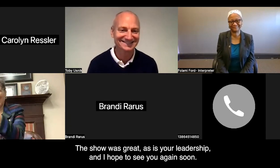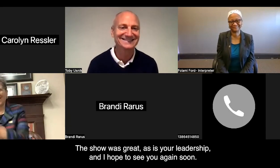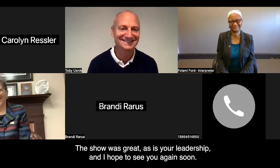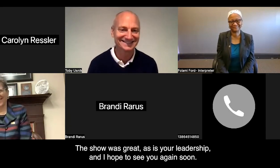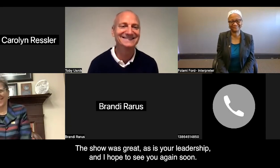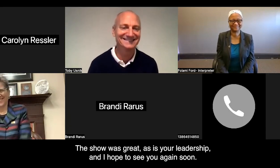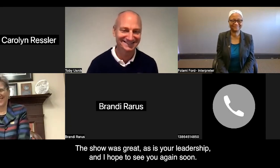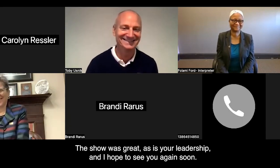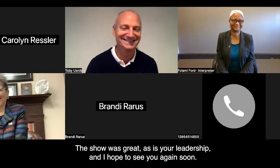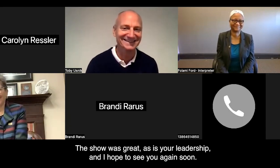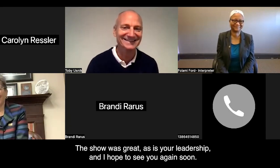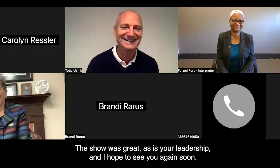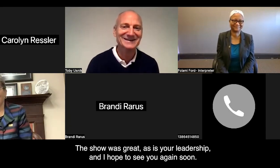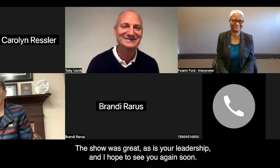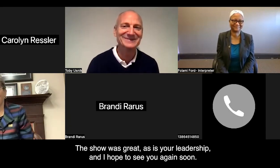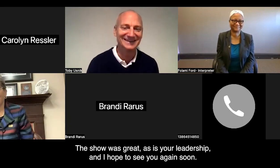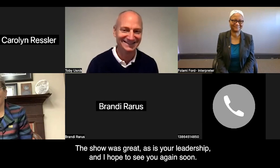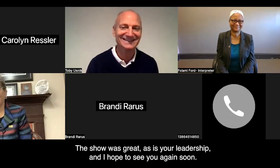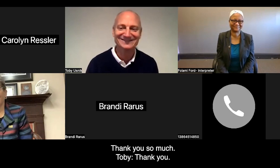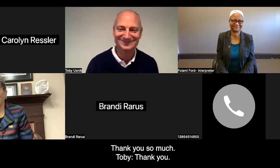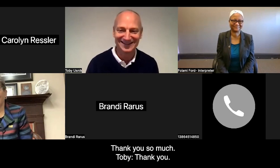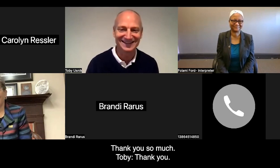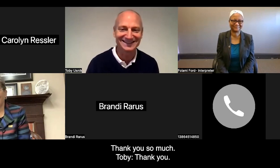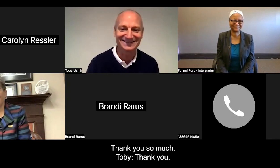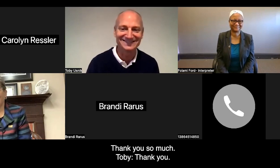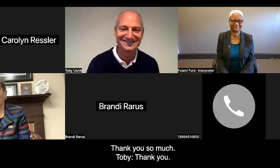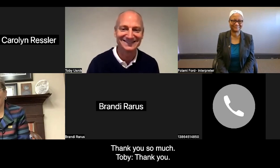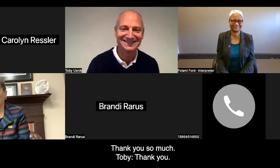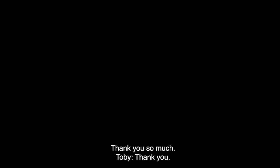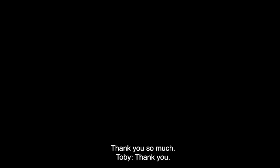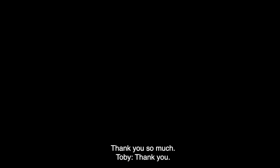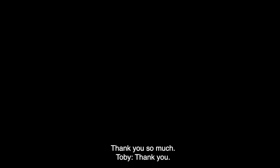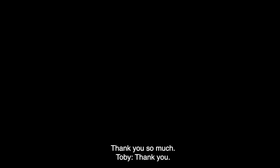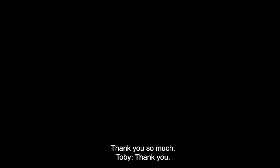And I hope to see you again soon. Thank you so much. Thank you.